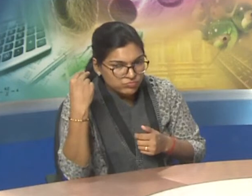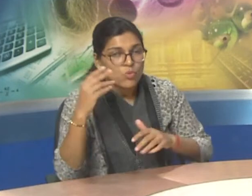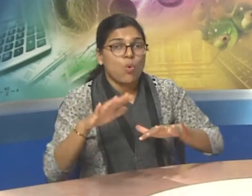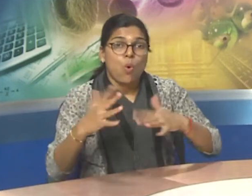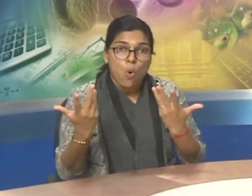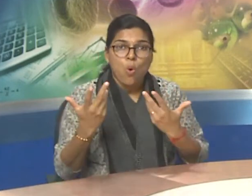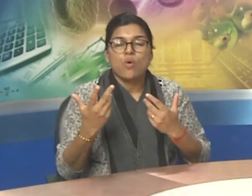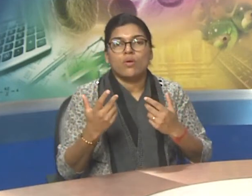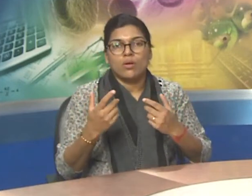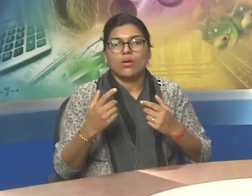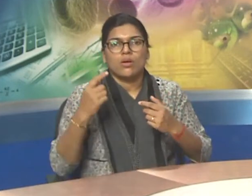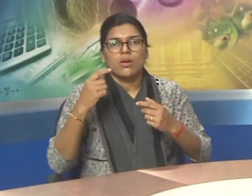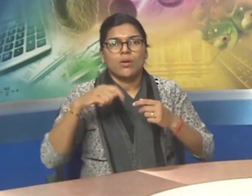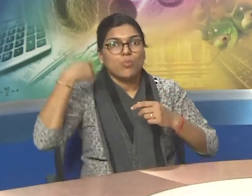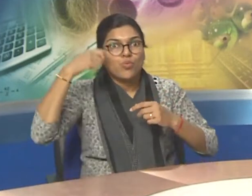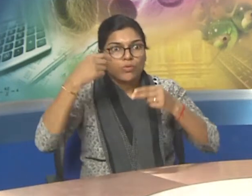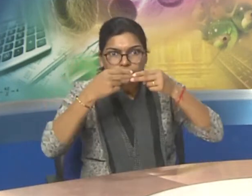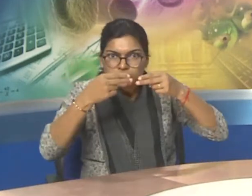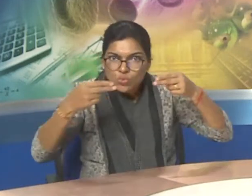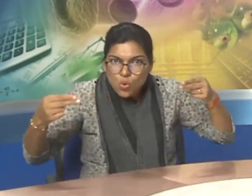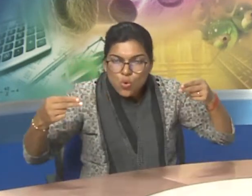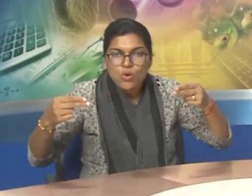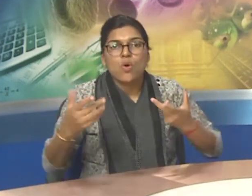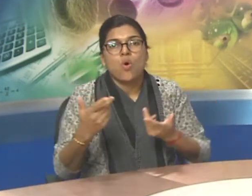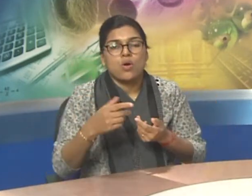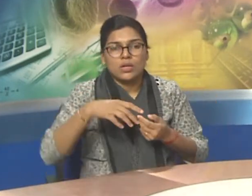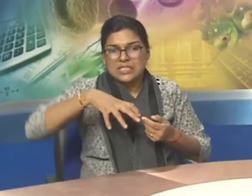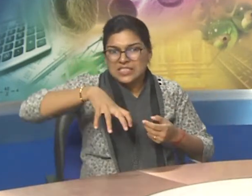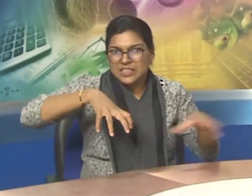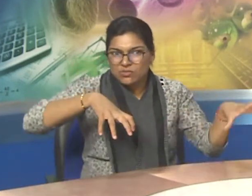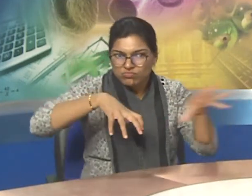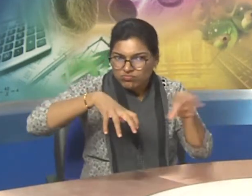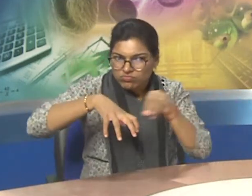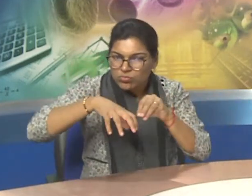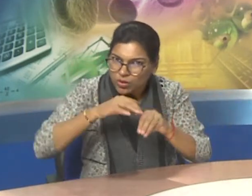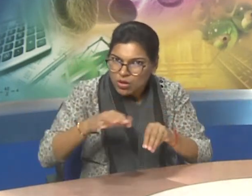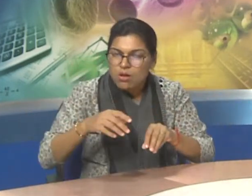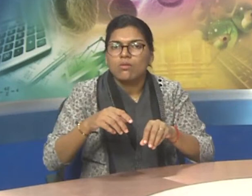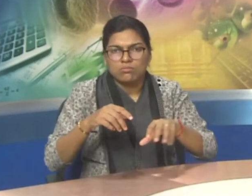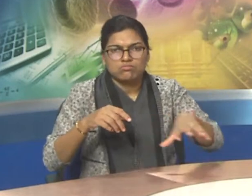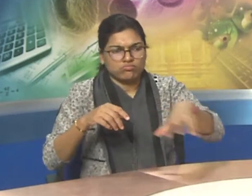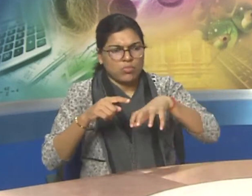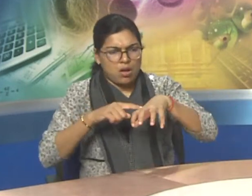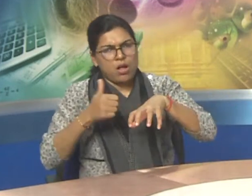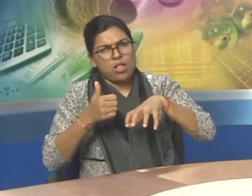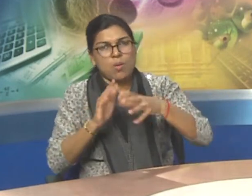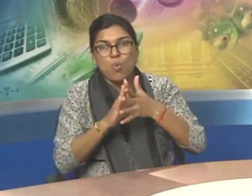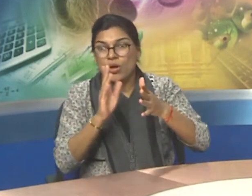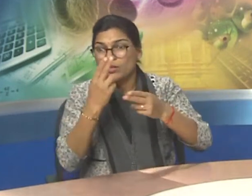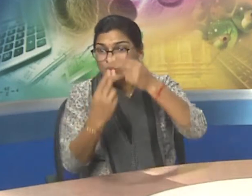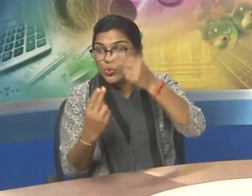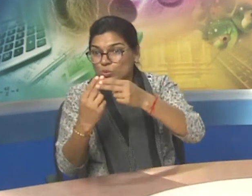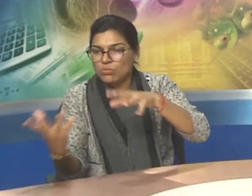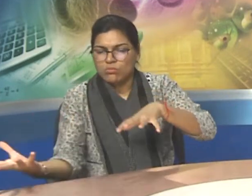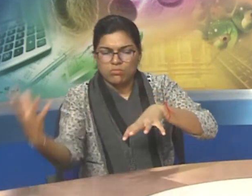Like if we try to understand it in today's context, then we have now audio,